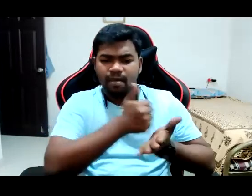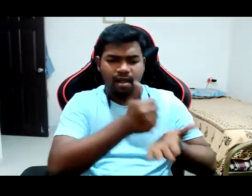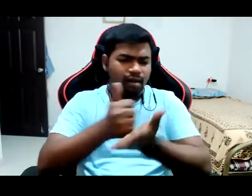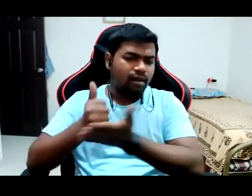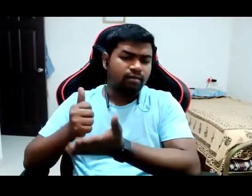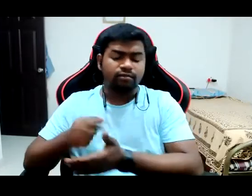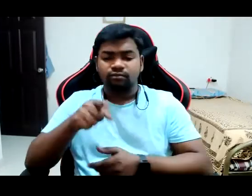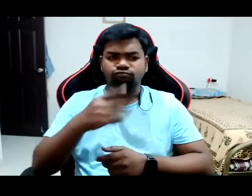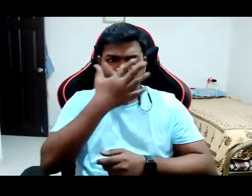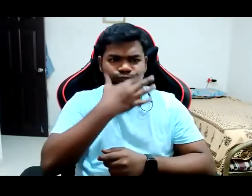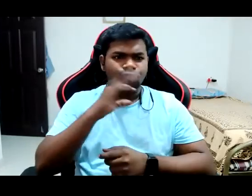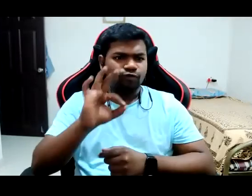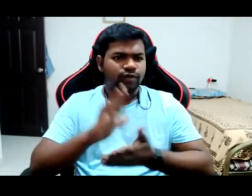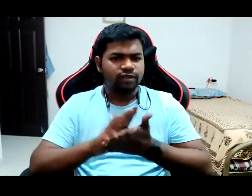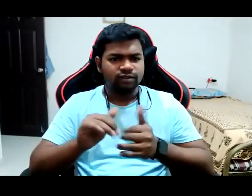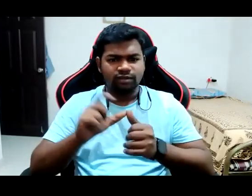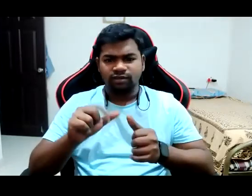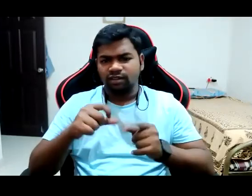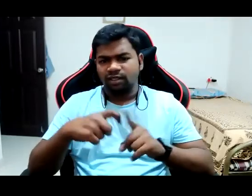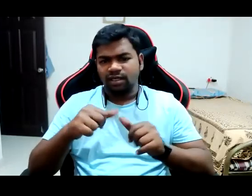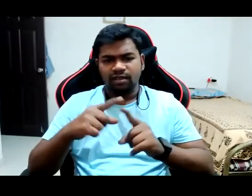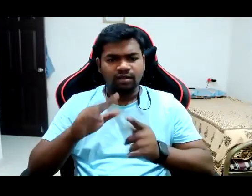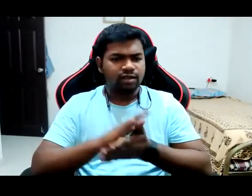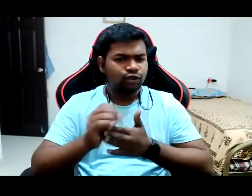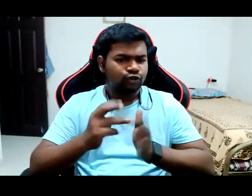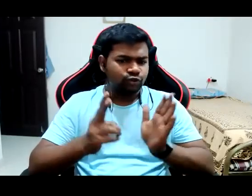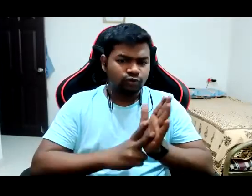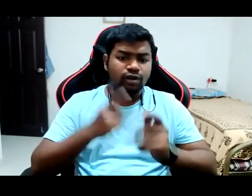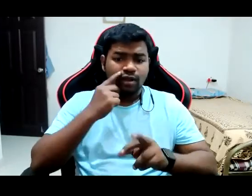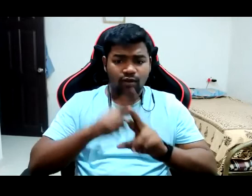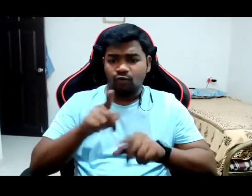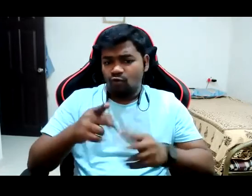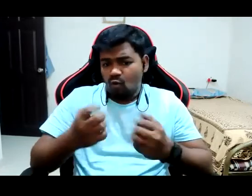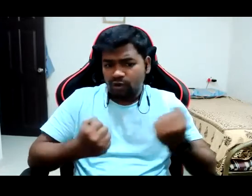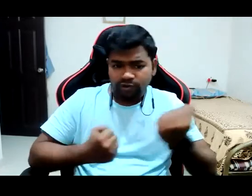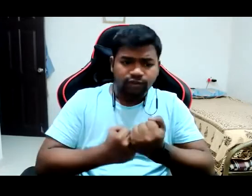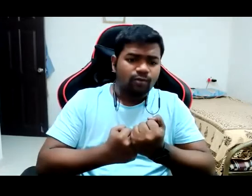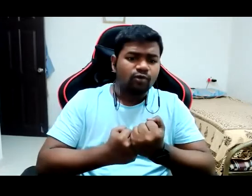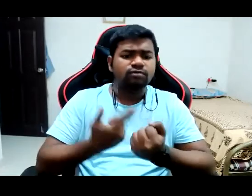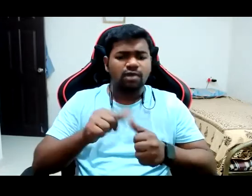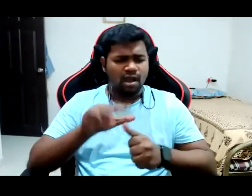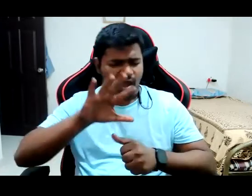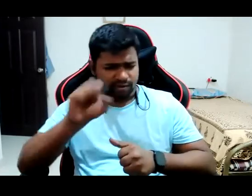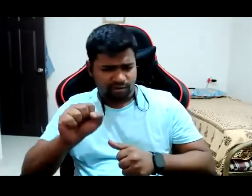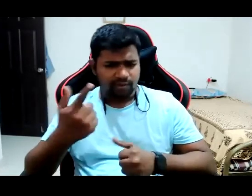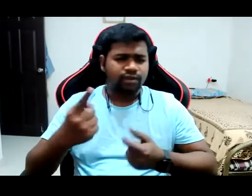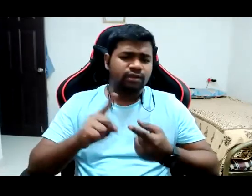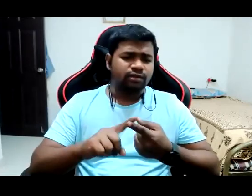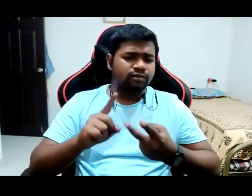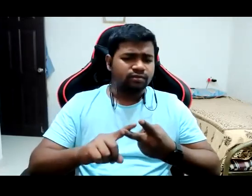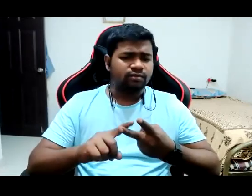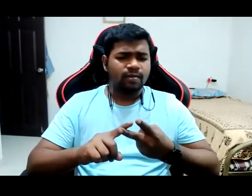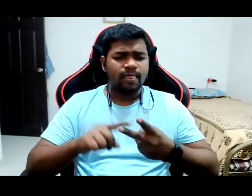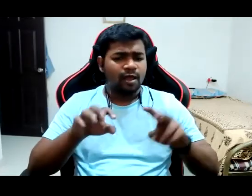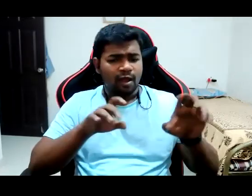hackathon. And try and ask us for support when you need support, whether that is accessibility, whether that is just